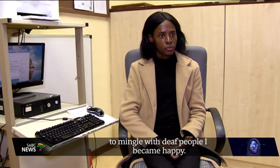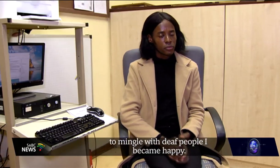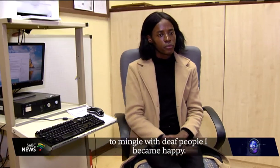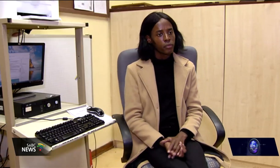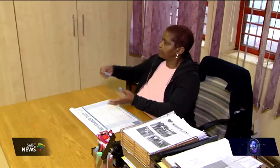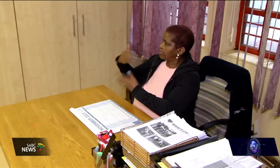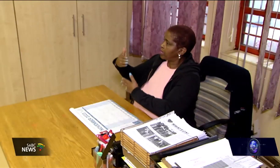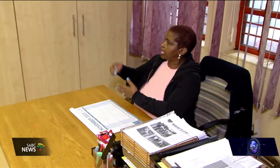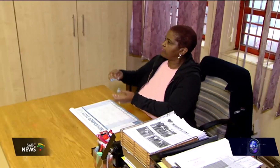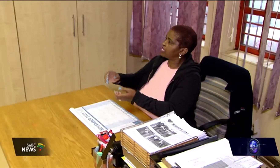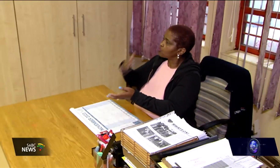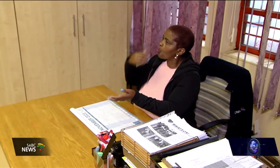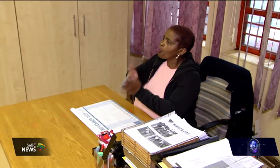outside.